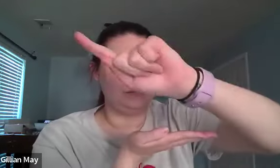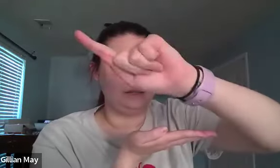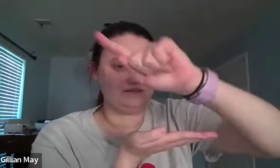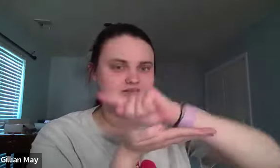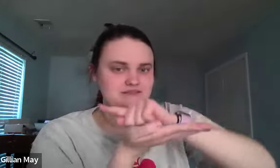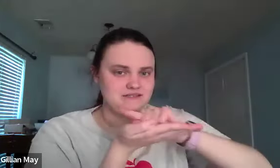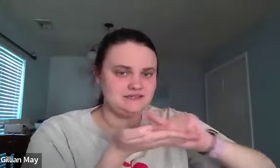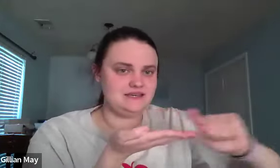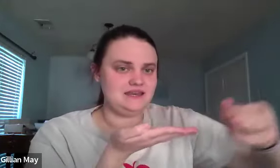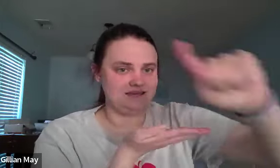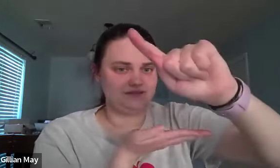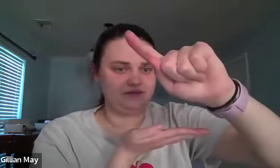week. Next week.